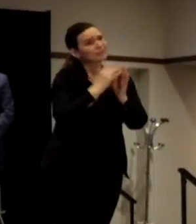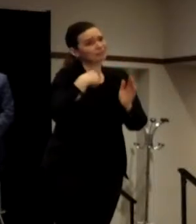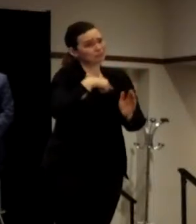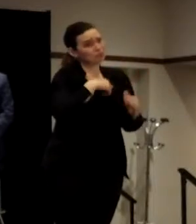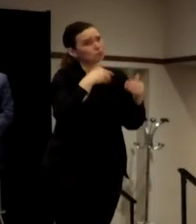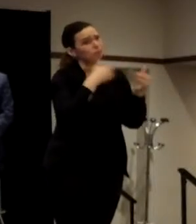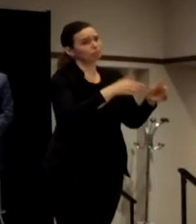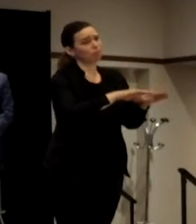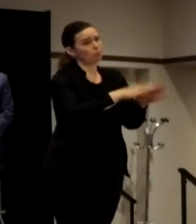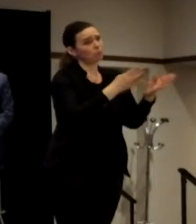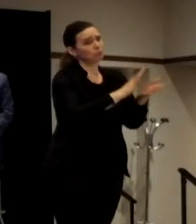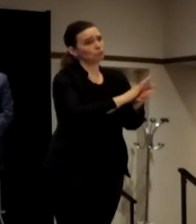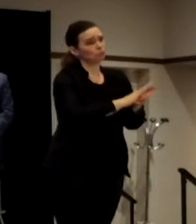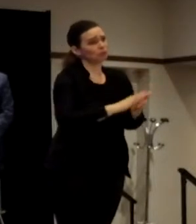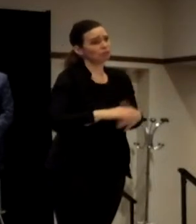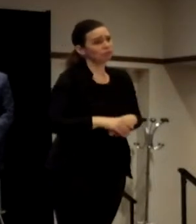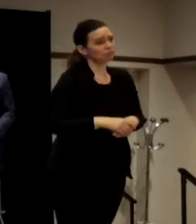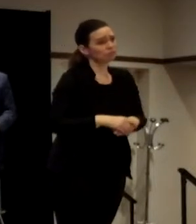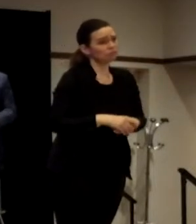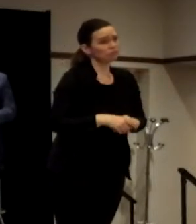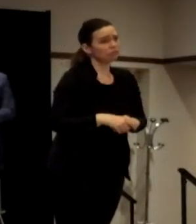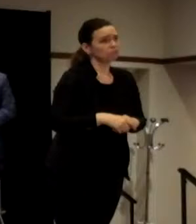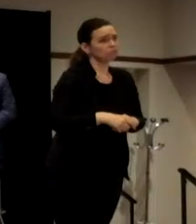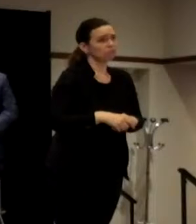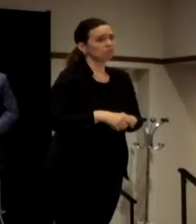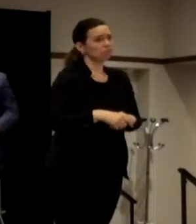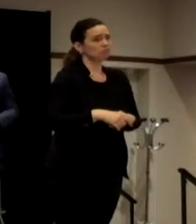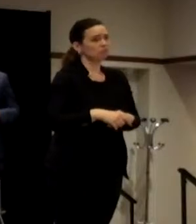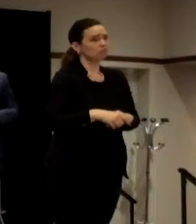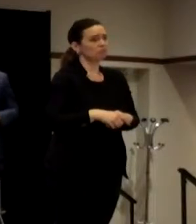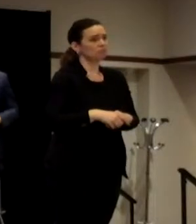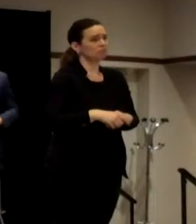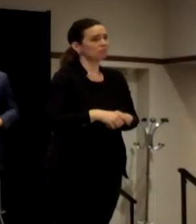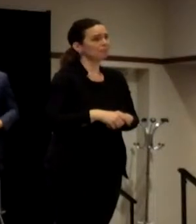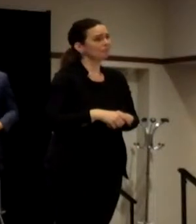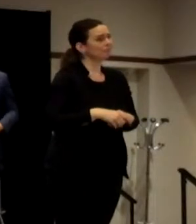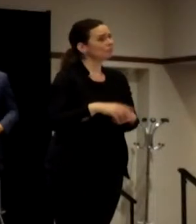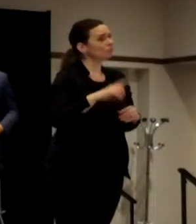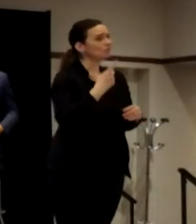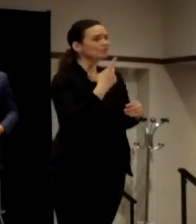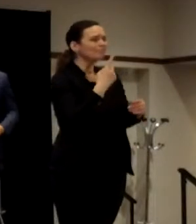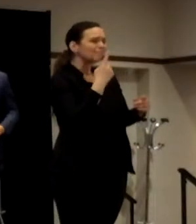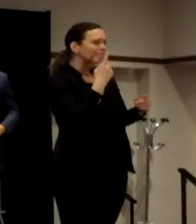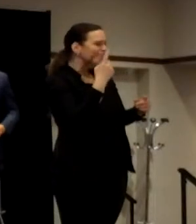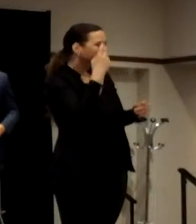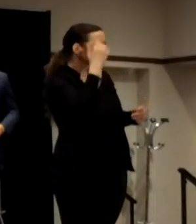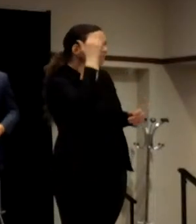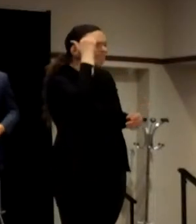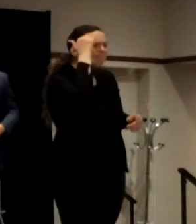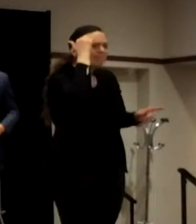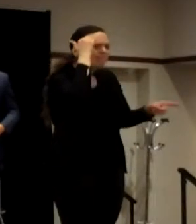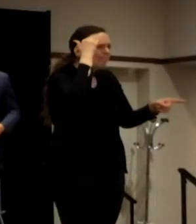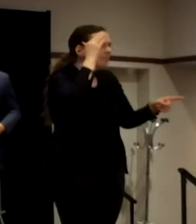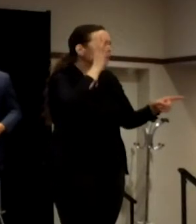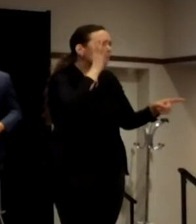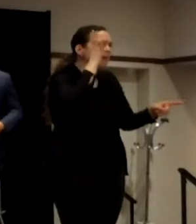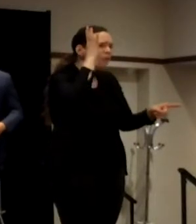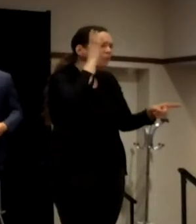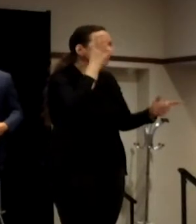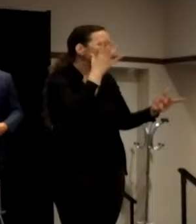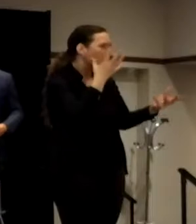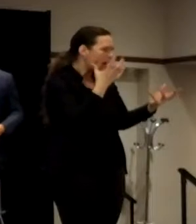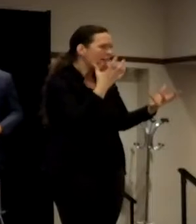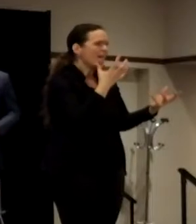based on that, please make sure that you do something to work on a policy proposal. So.